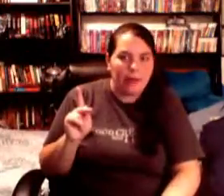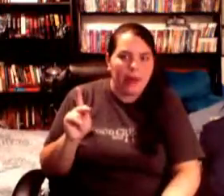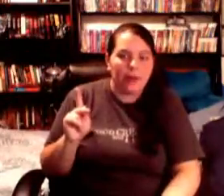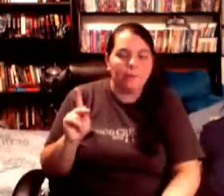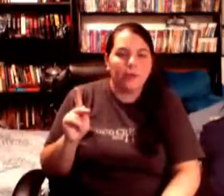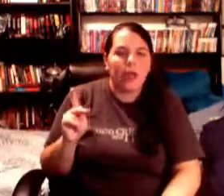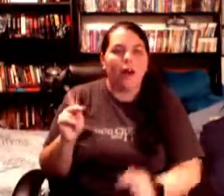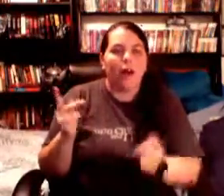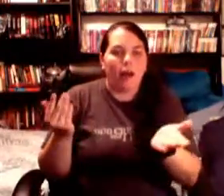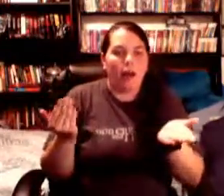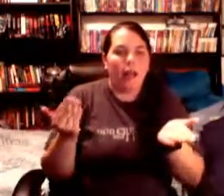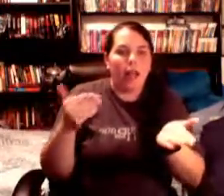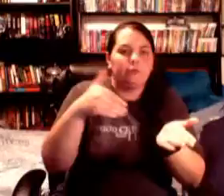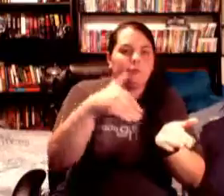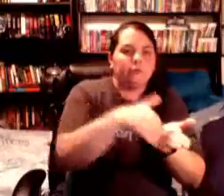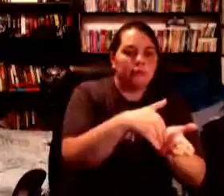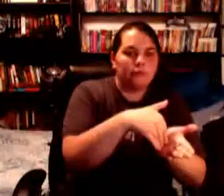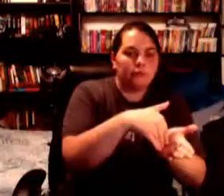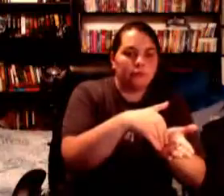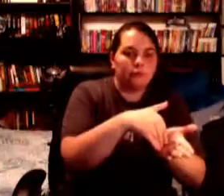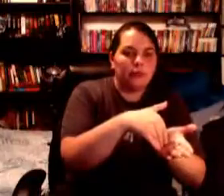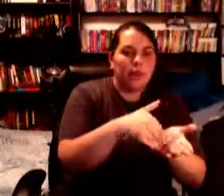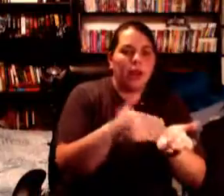back. Again.